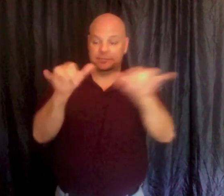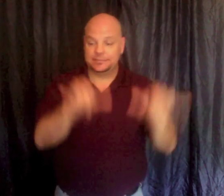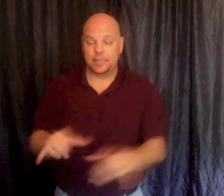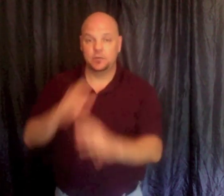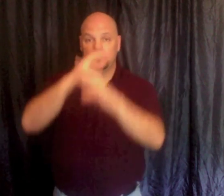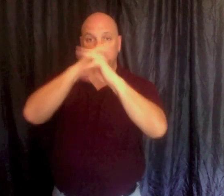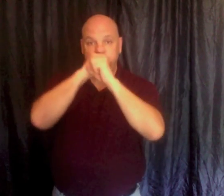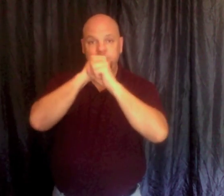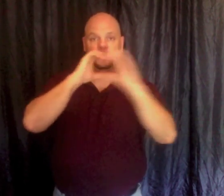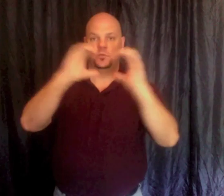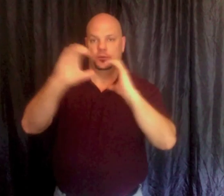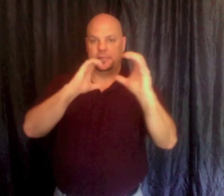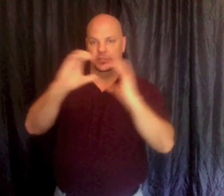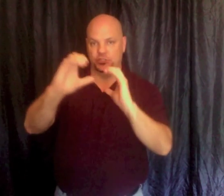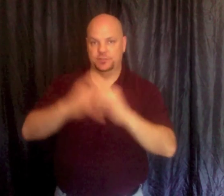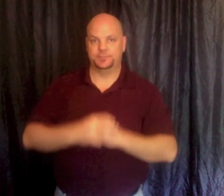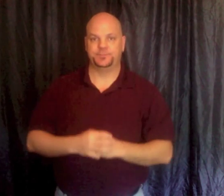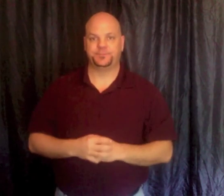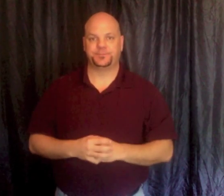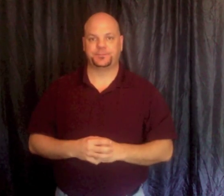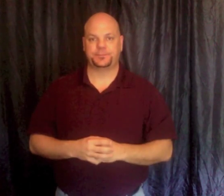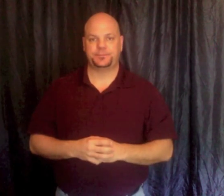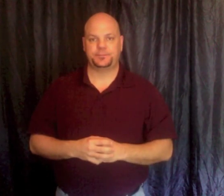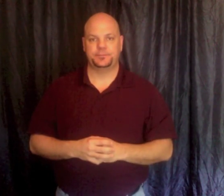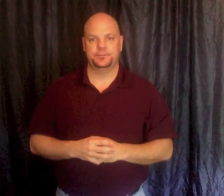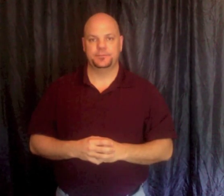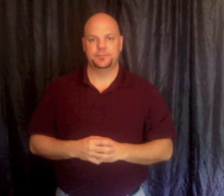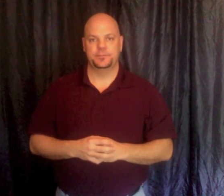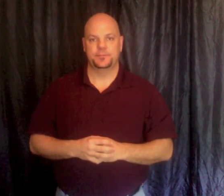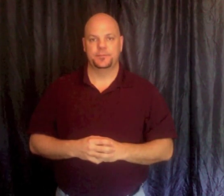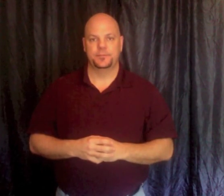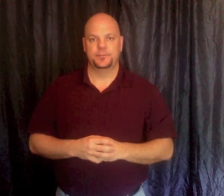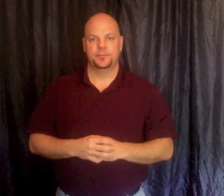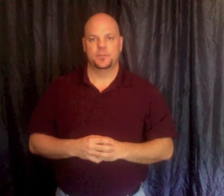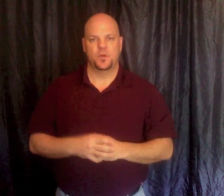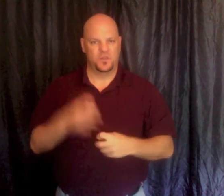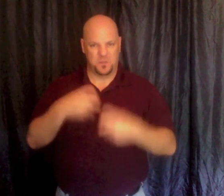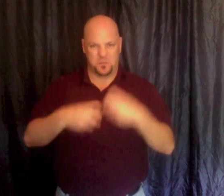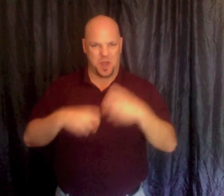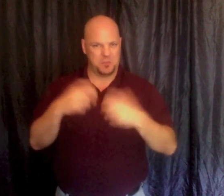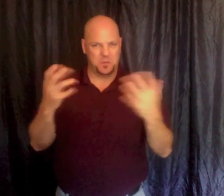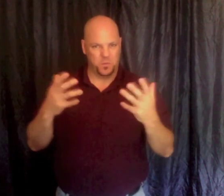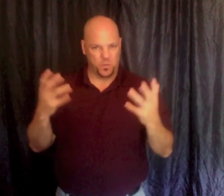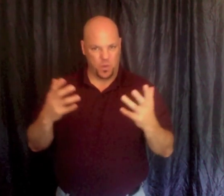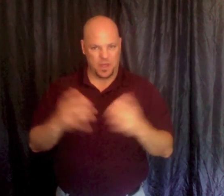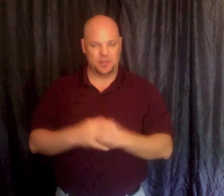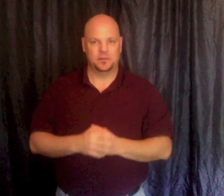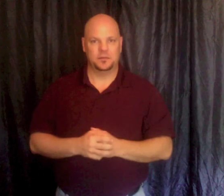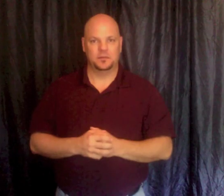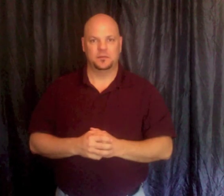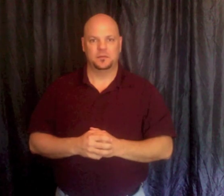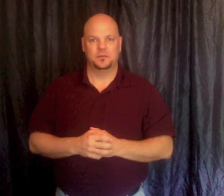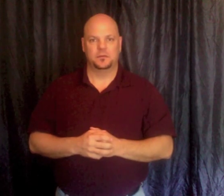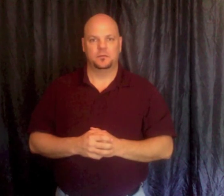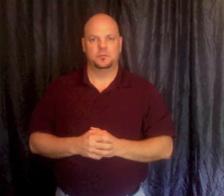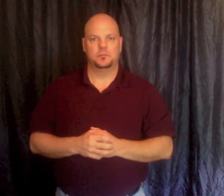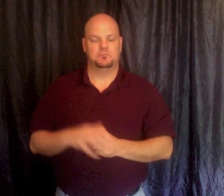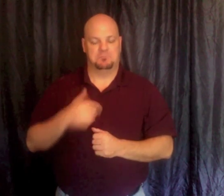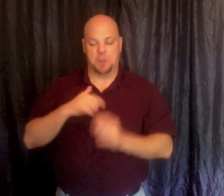communication. So, like I said, here's the problem. How do I deal with all this? How do I deal with this information? Who can